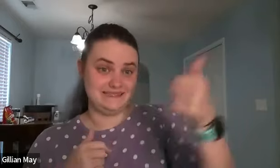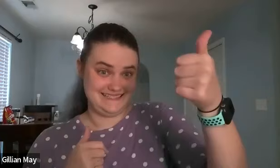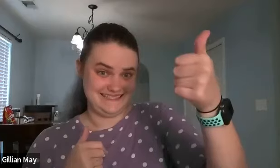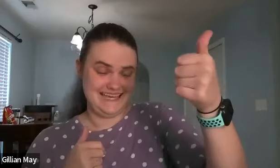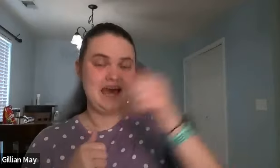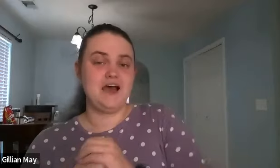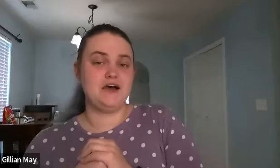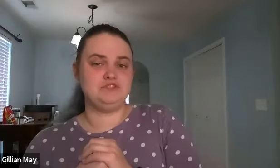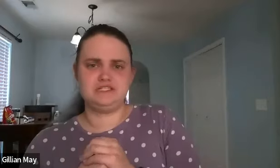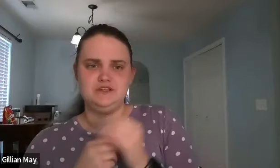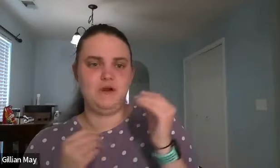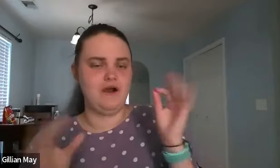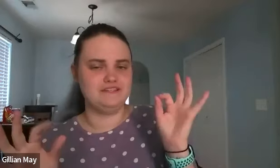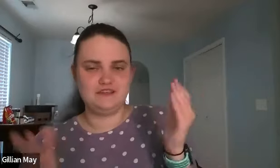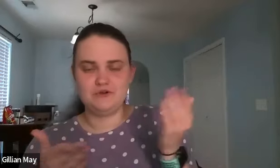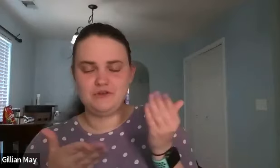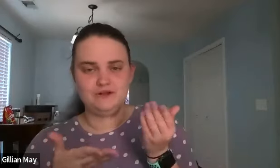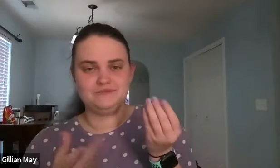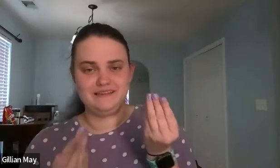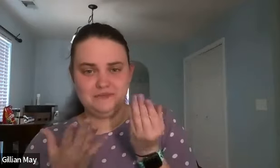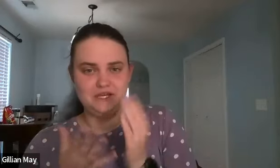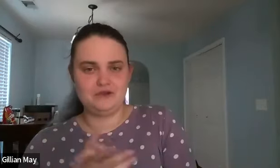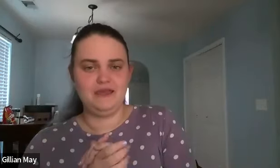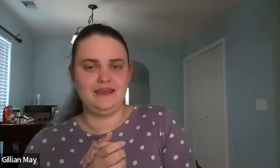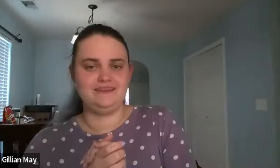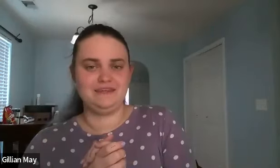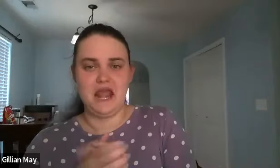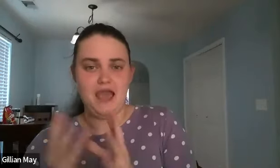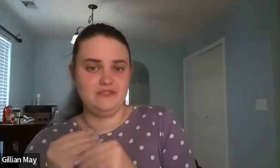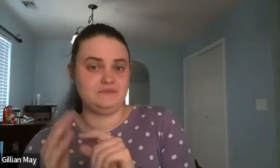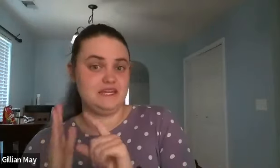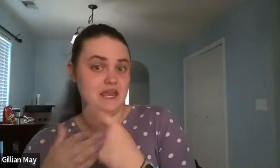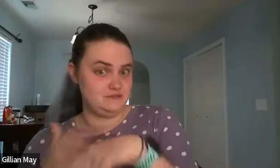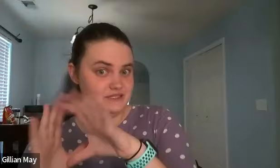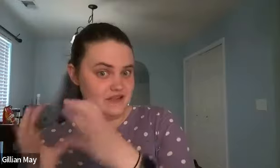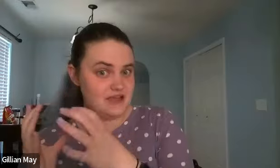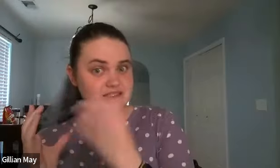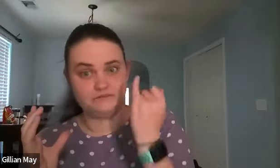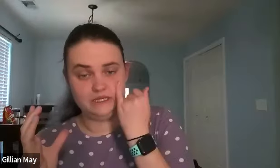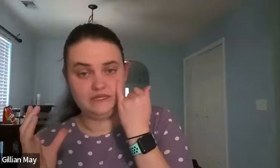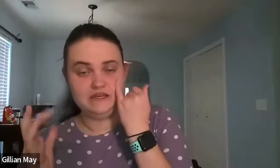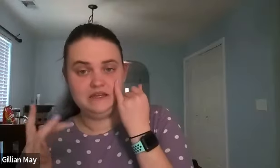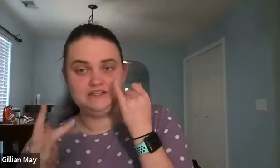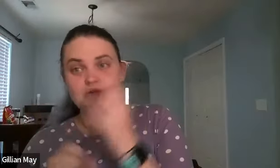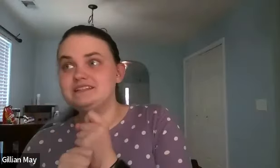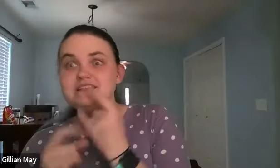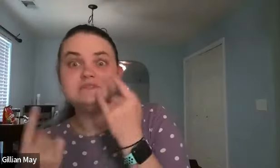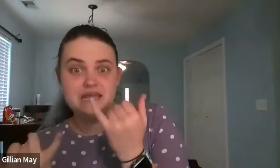places, just you obviously are more than welcome to let me know and I can add them to next week's class if we don't get to them